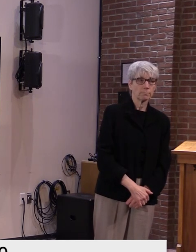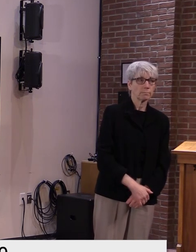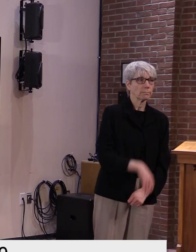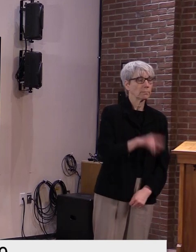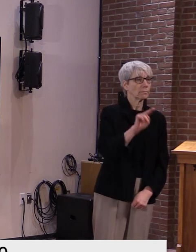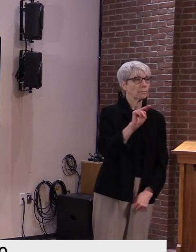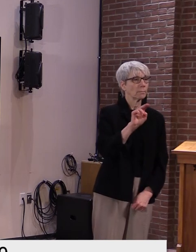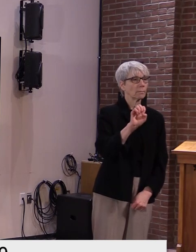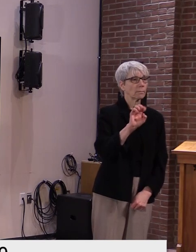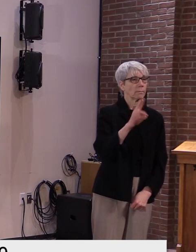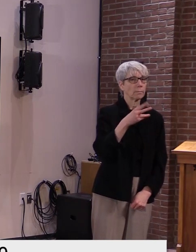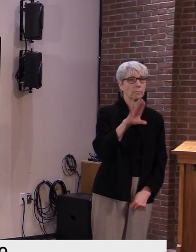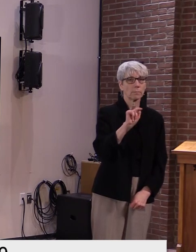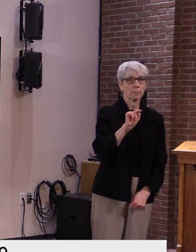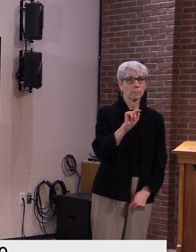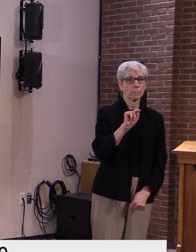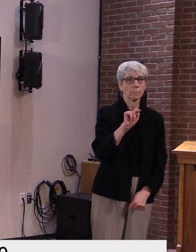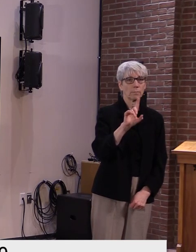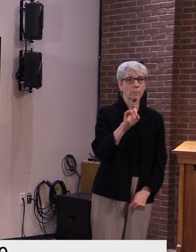Newport Daily Express?